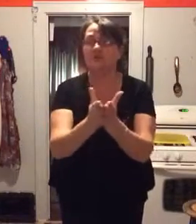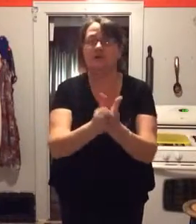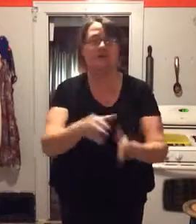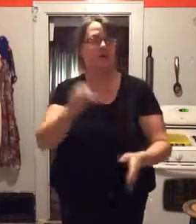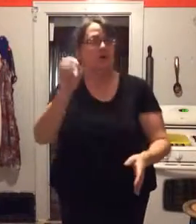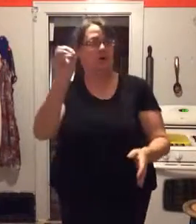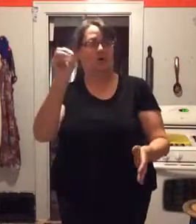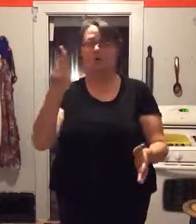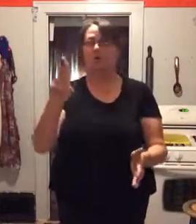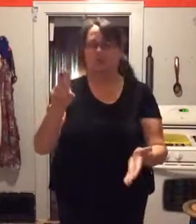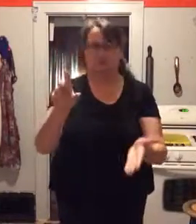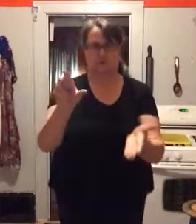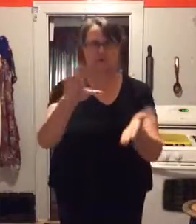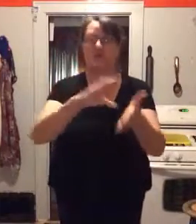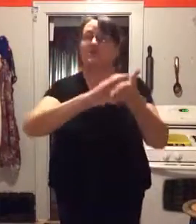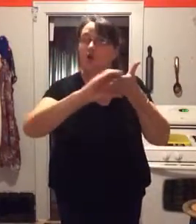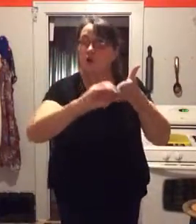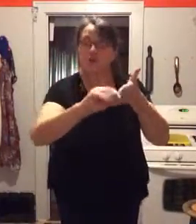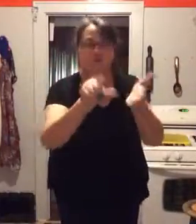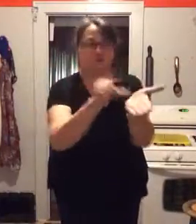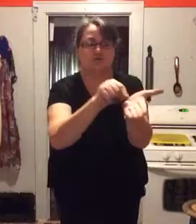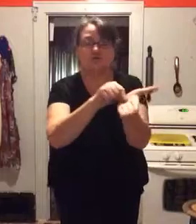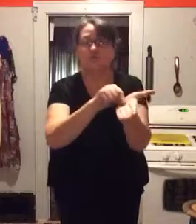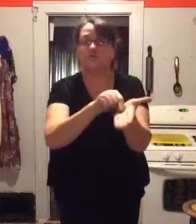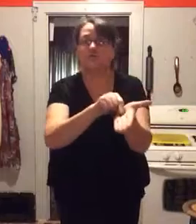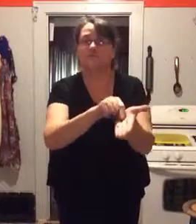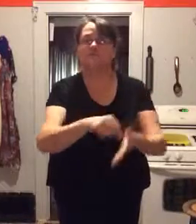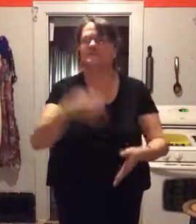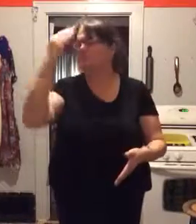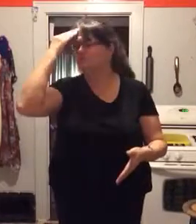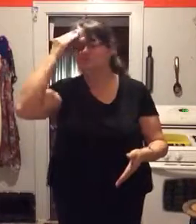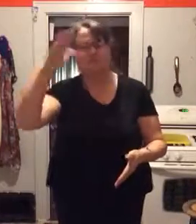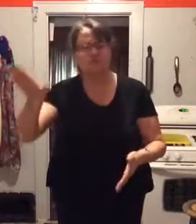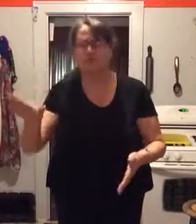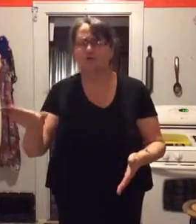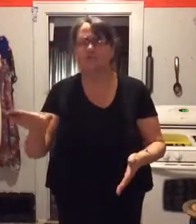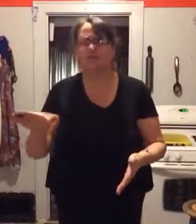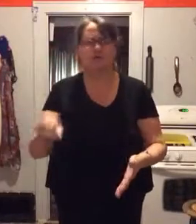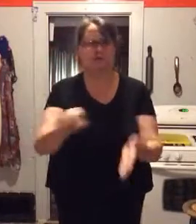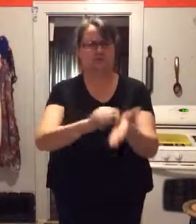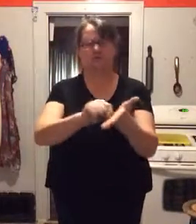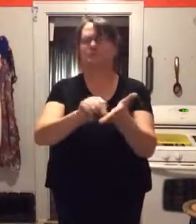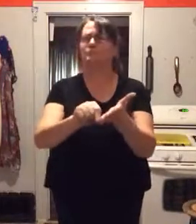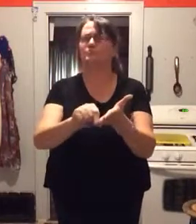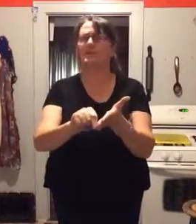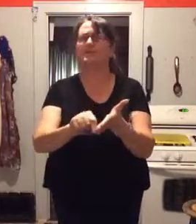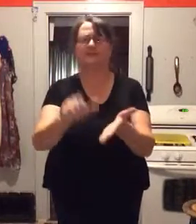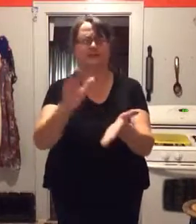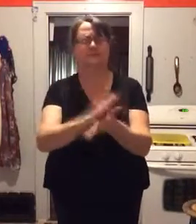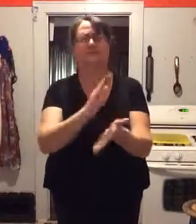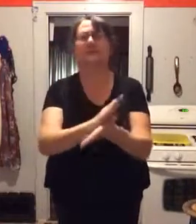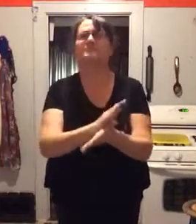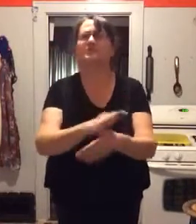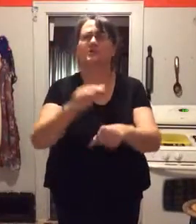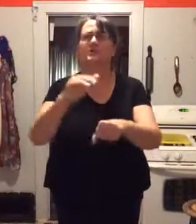but you might not know it until you write a paper for your English